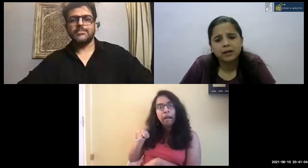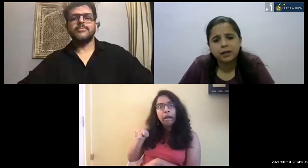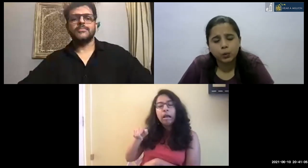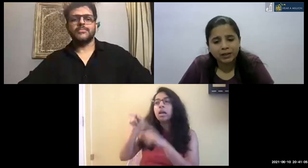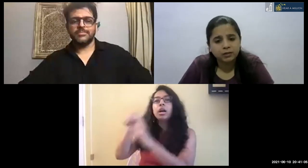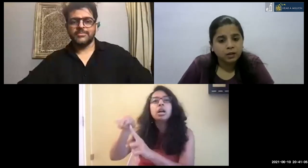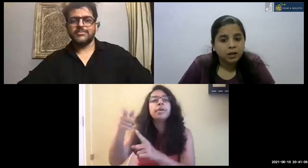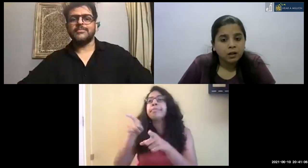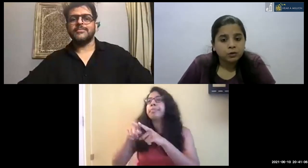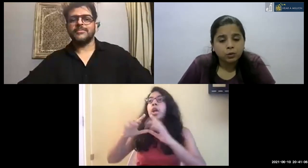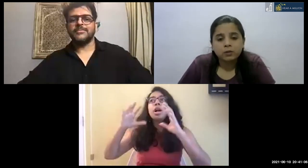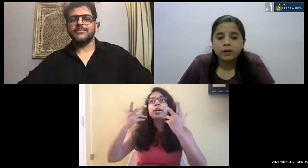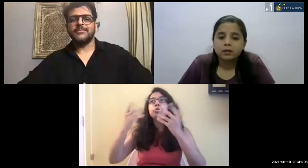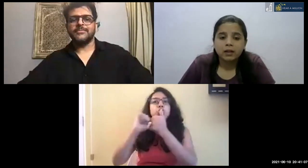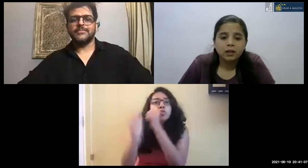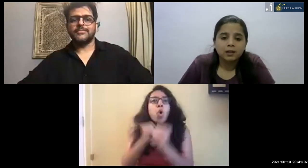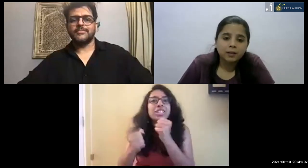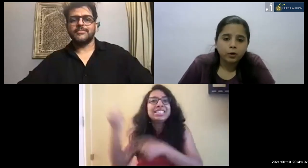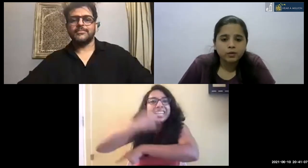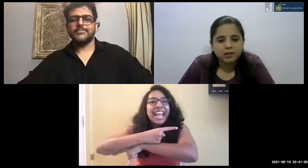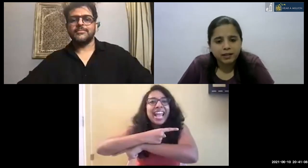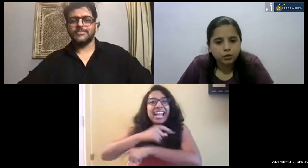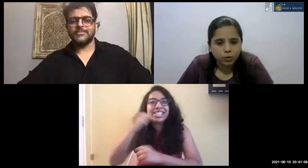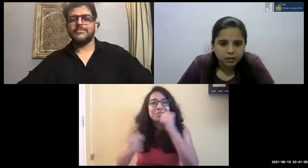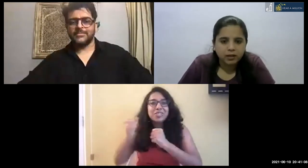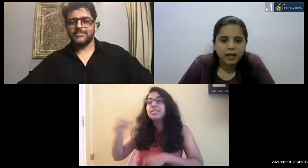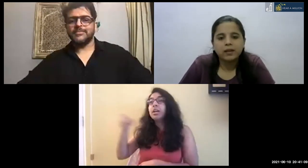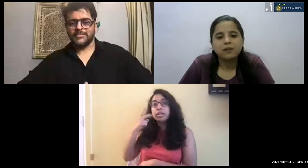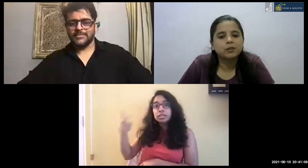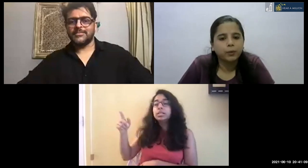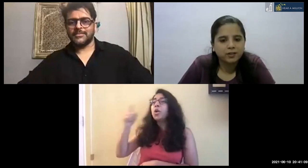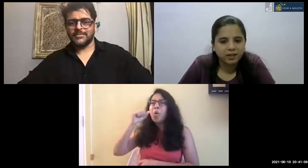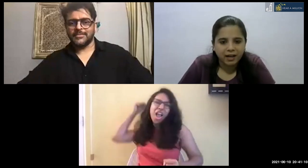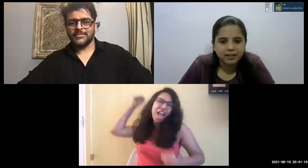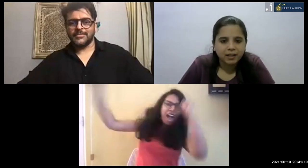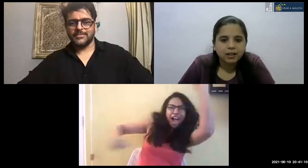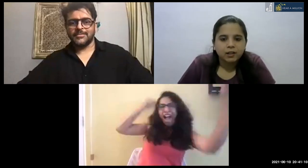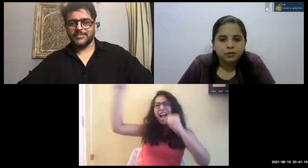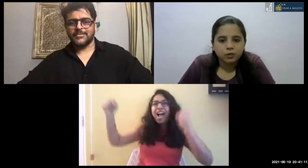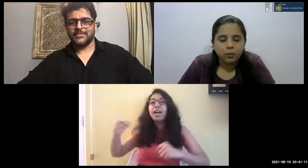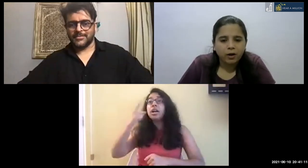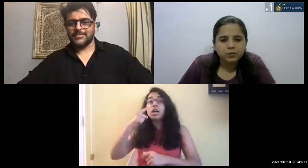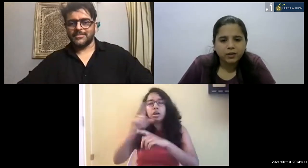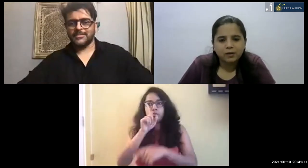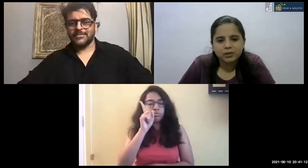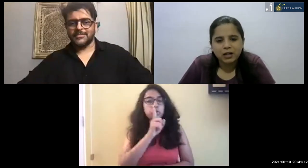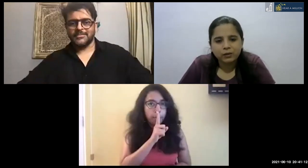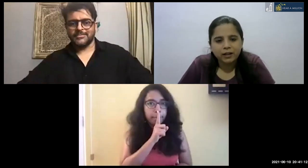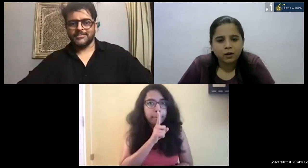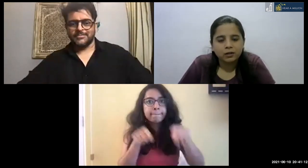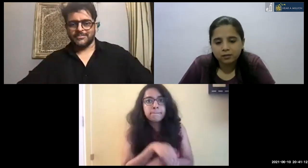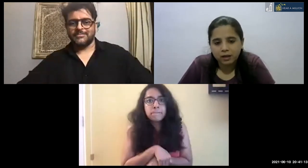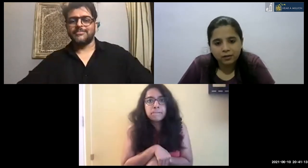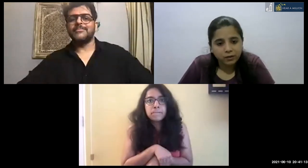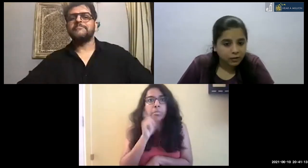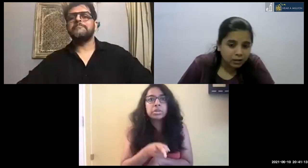have 11th and 12th schools. The girls and boys were studying together, and we have the sports day, right? So boys were shouting